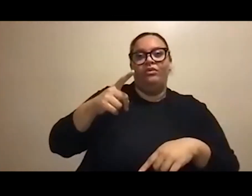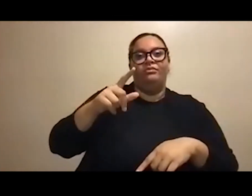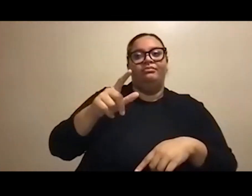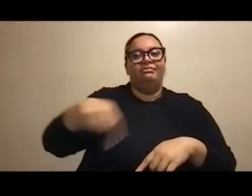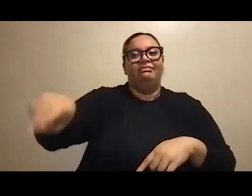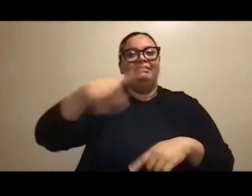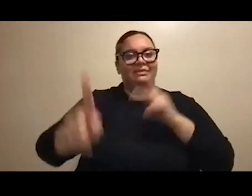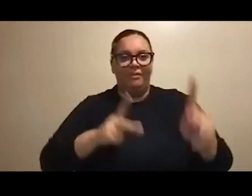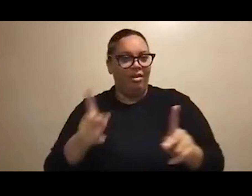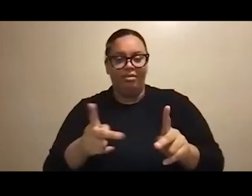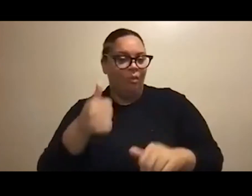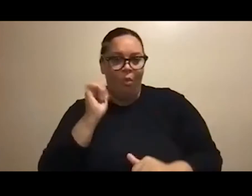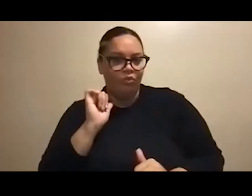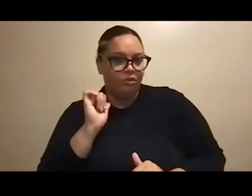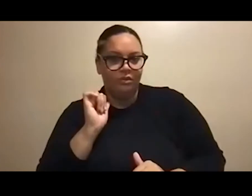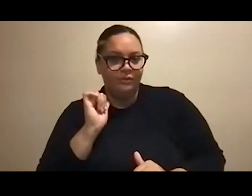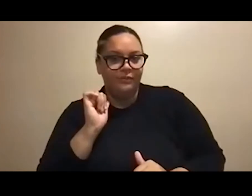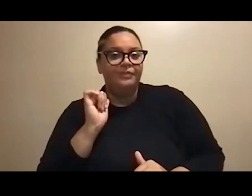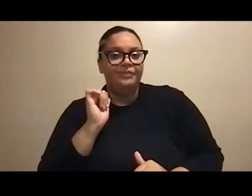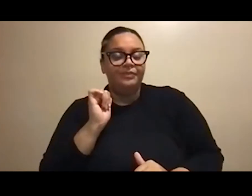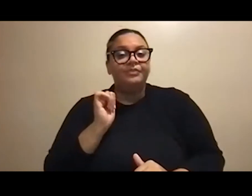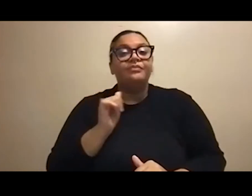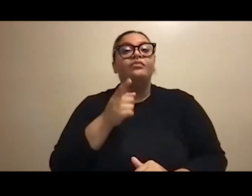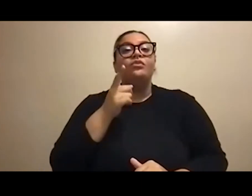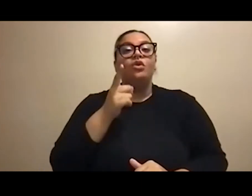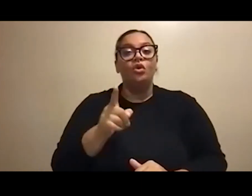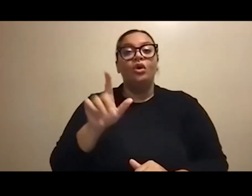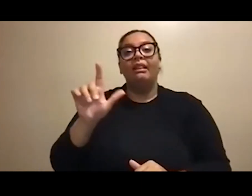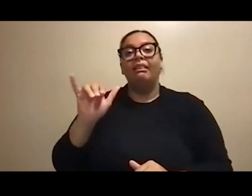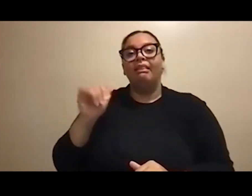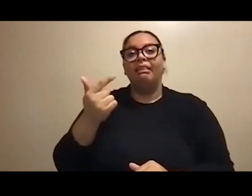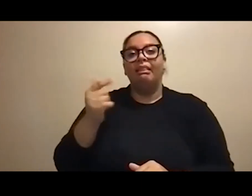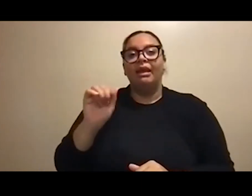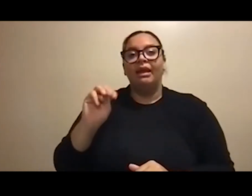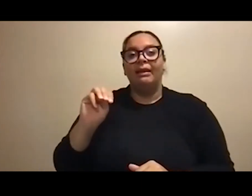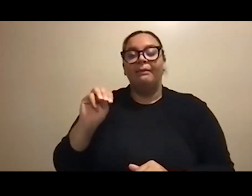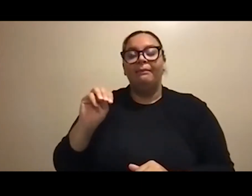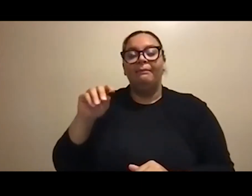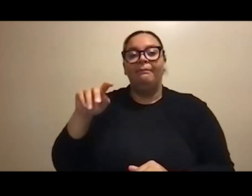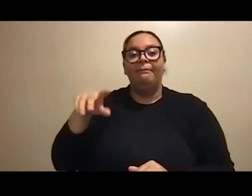this is the key term, per legem terra. That's